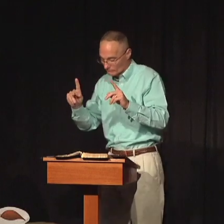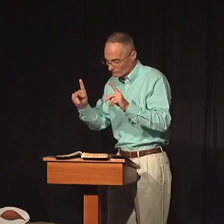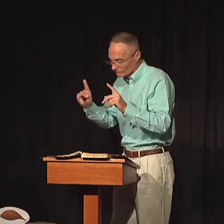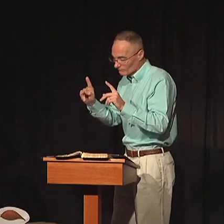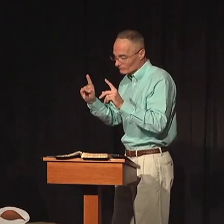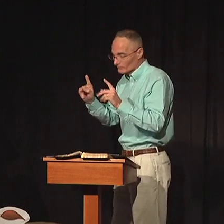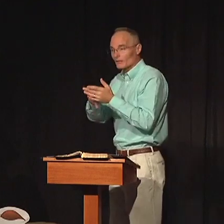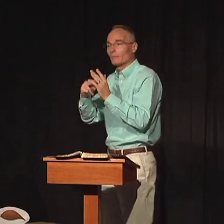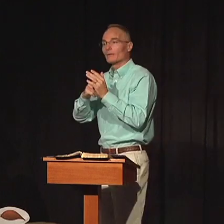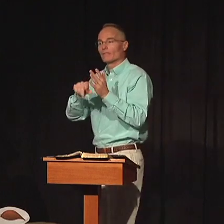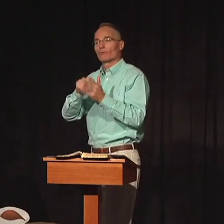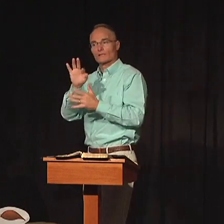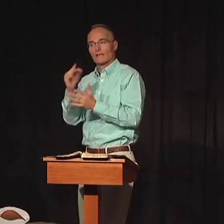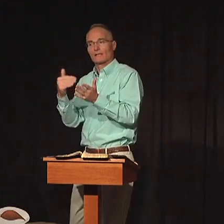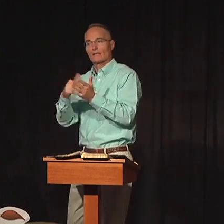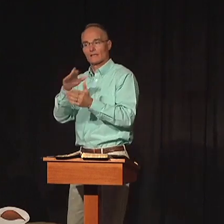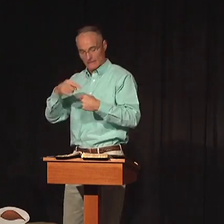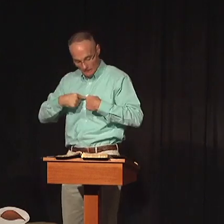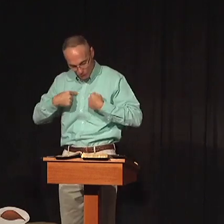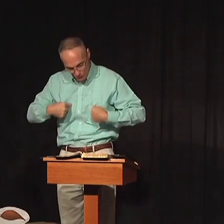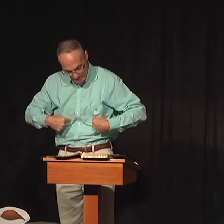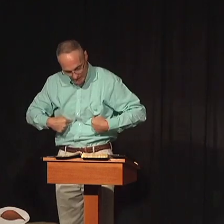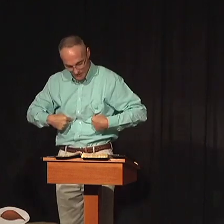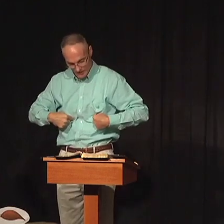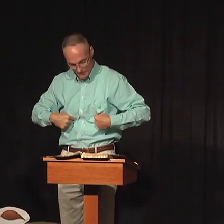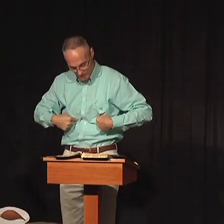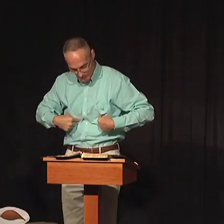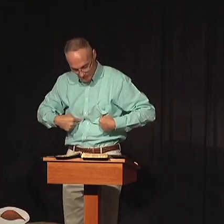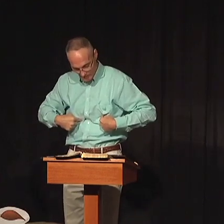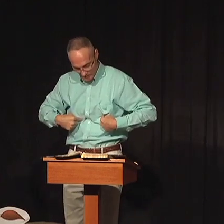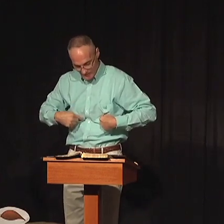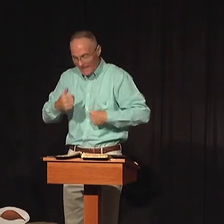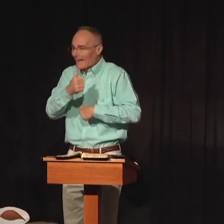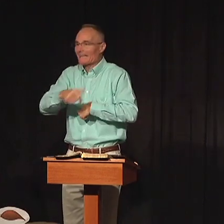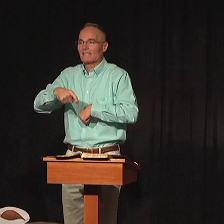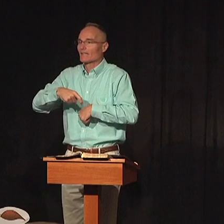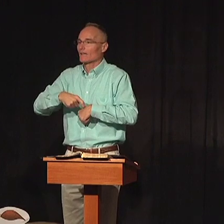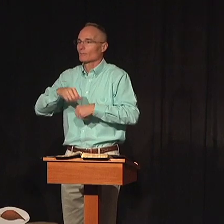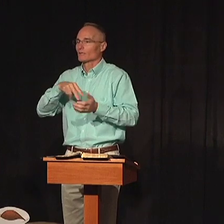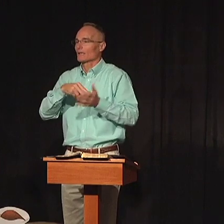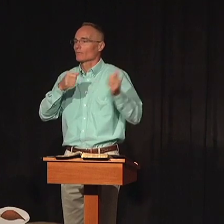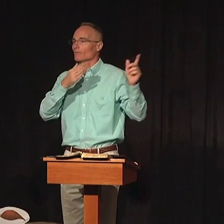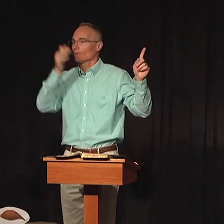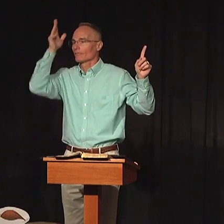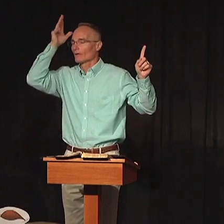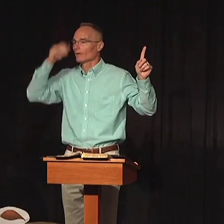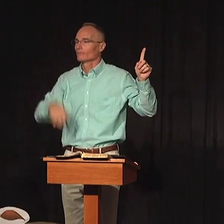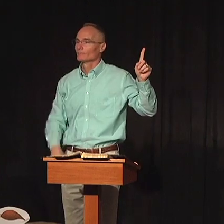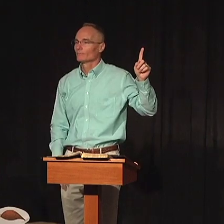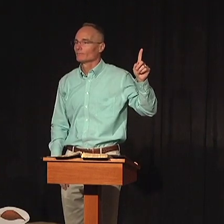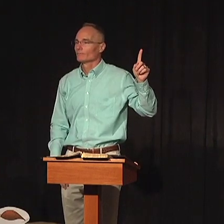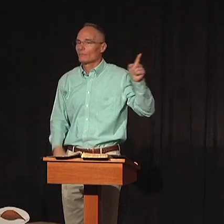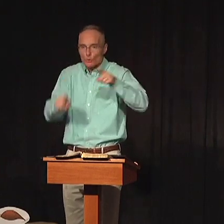Okay. So verse 9 again, it says, the priest at any time could stand before the